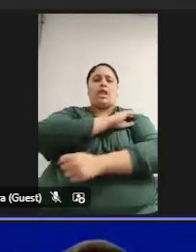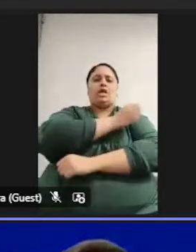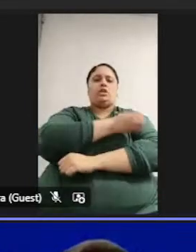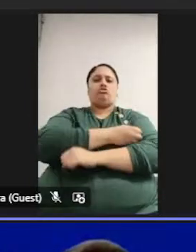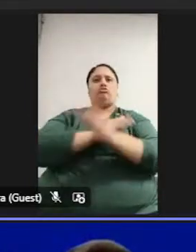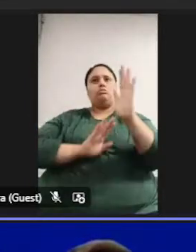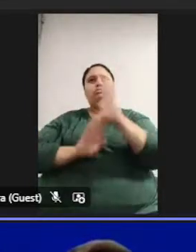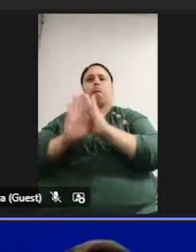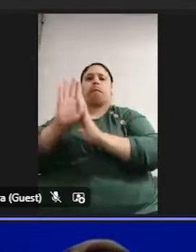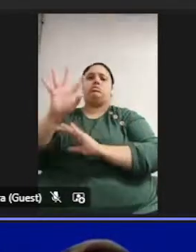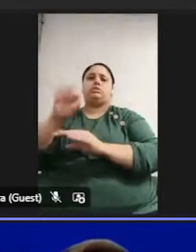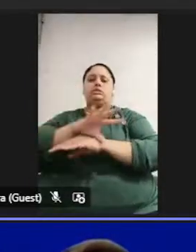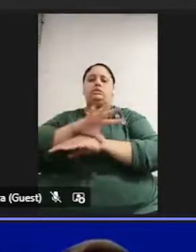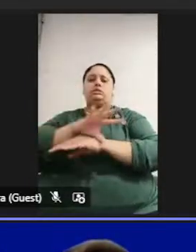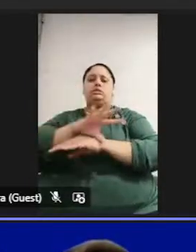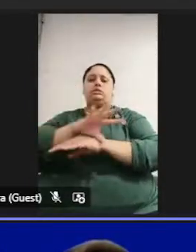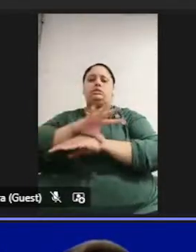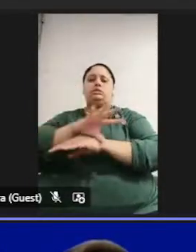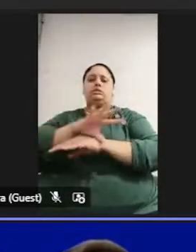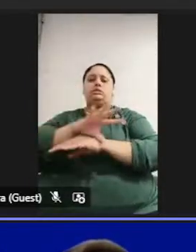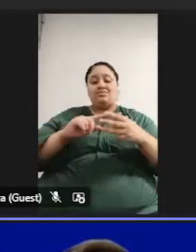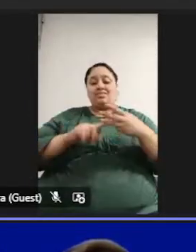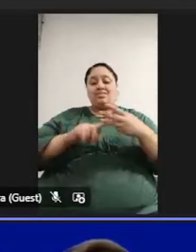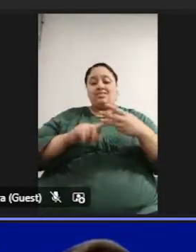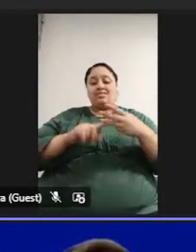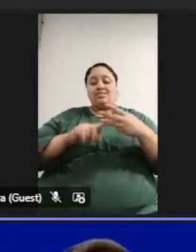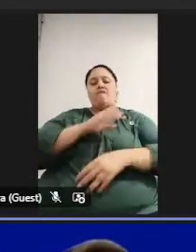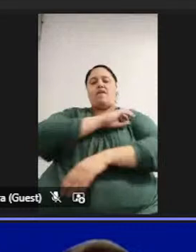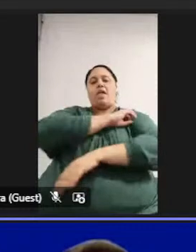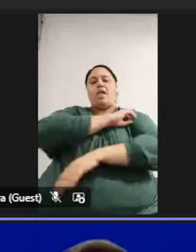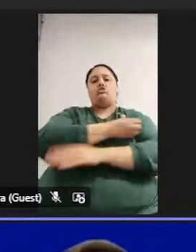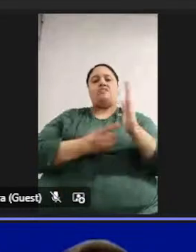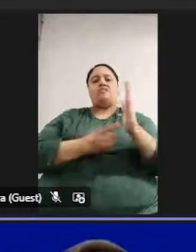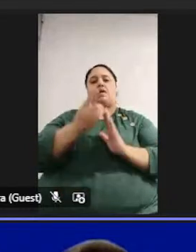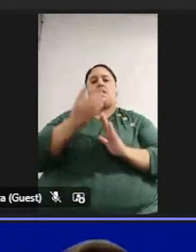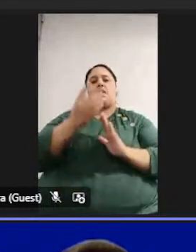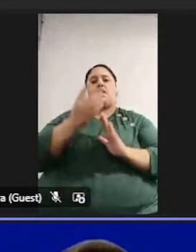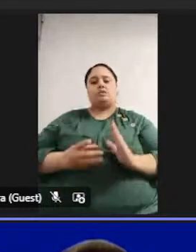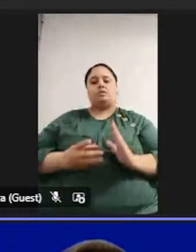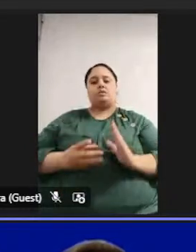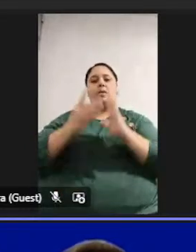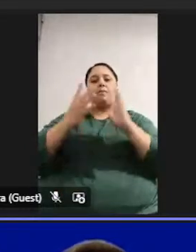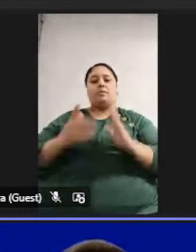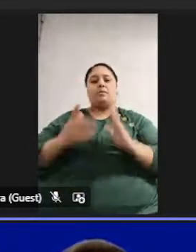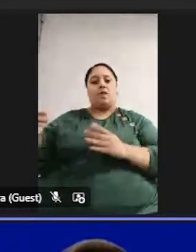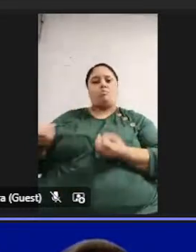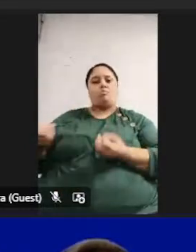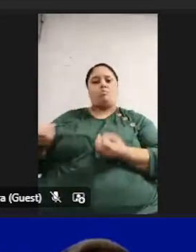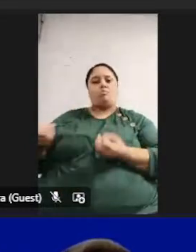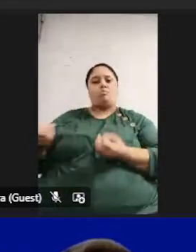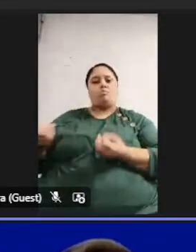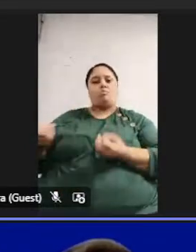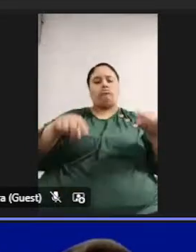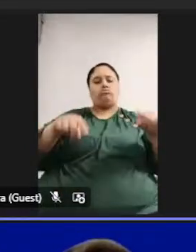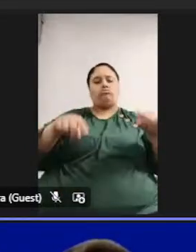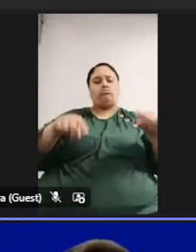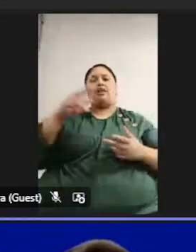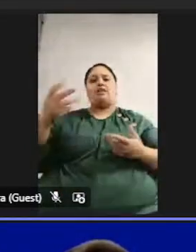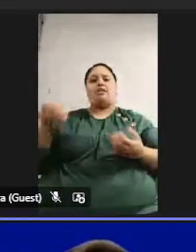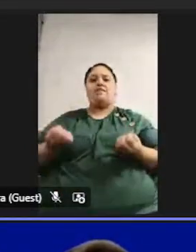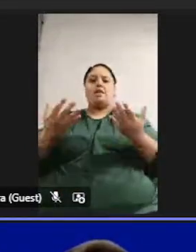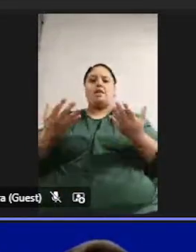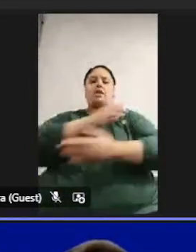And then thirdly, we have energy developers who are the providers of these alternative energy systems and